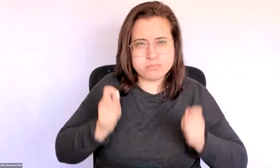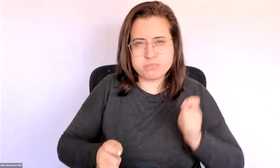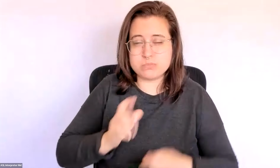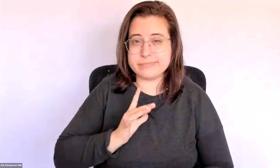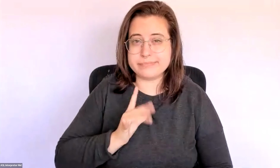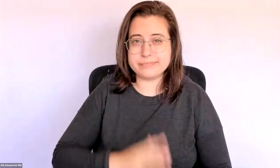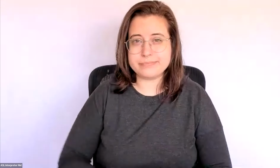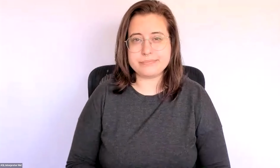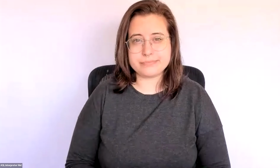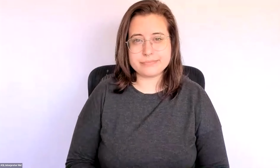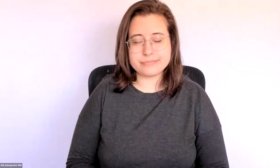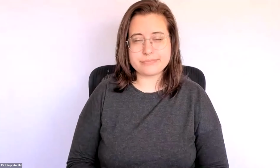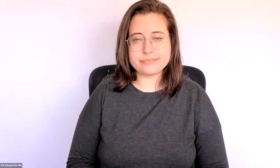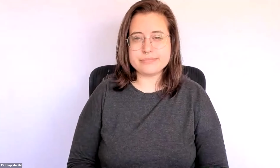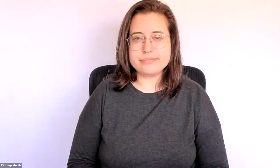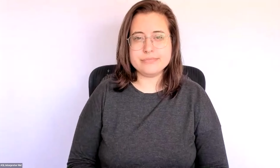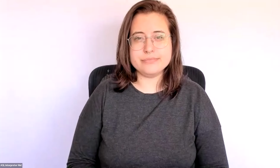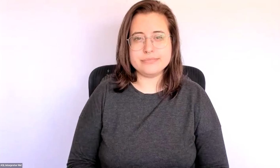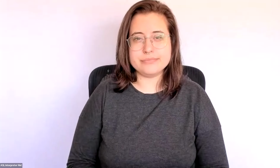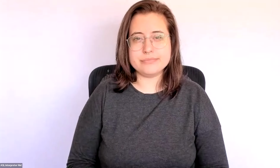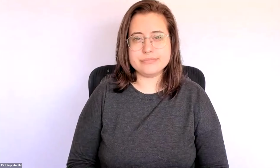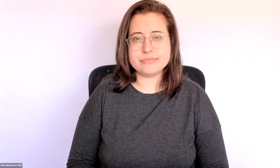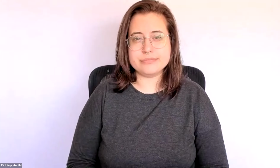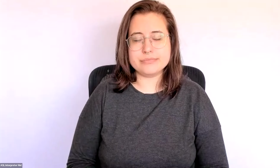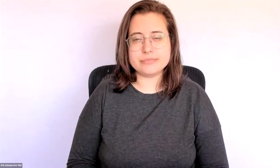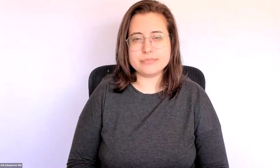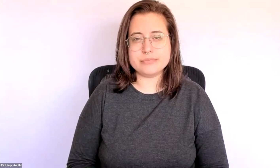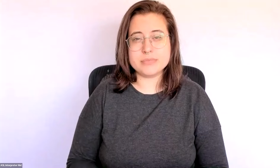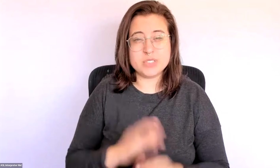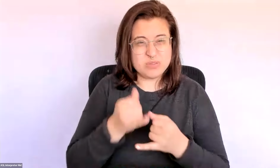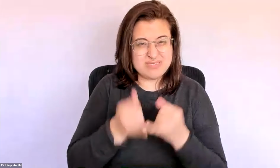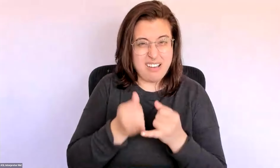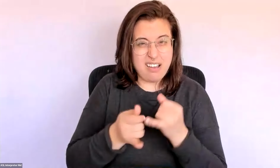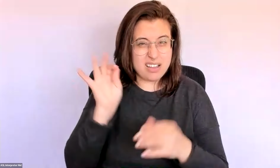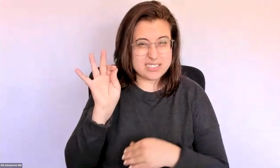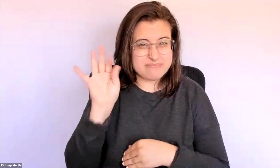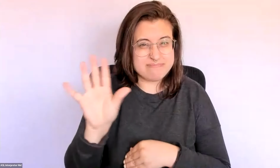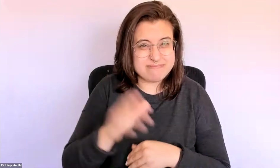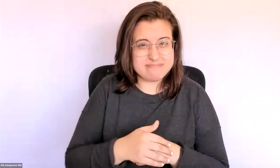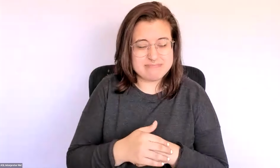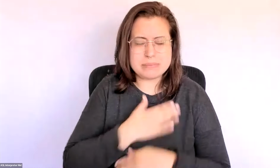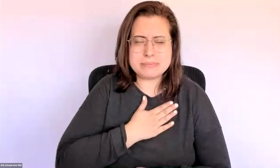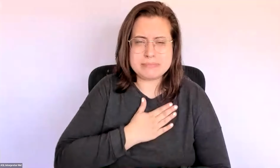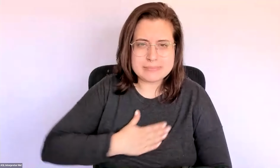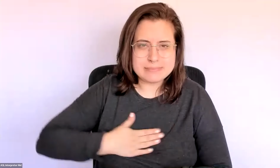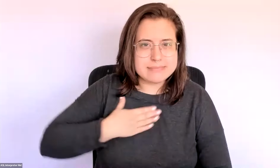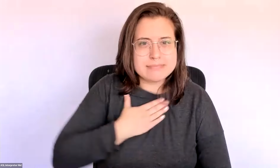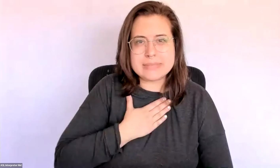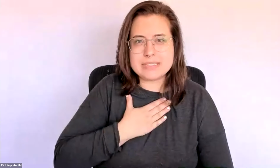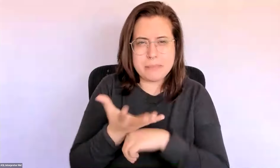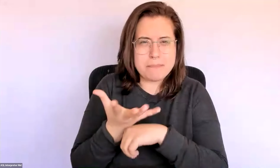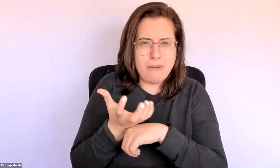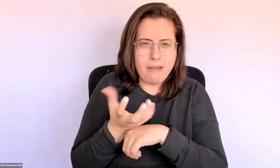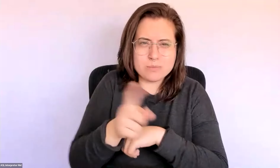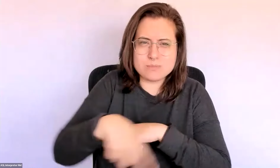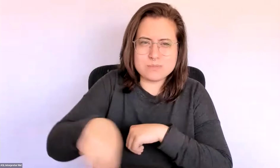So in closing, I beg each and every one of you to help me help